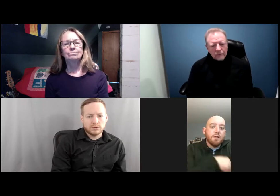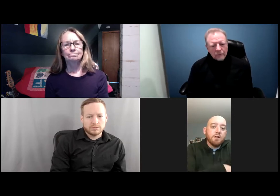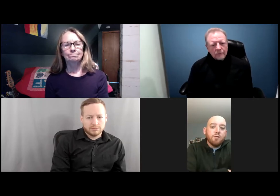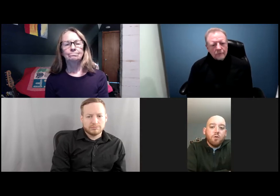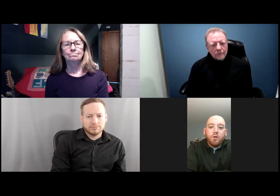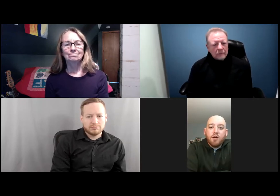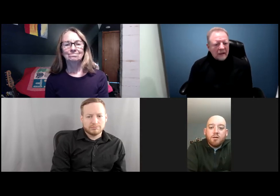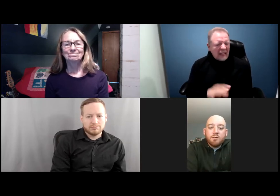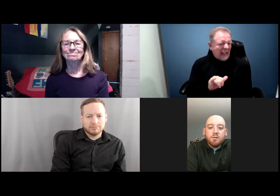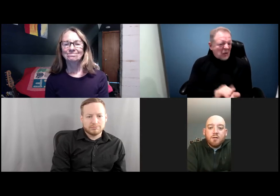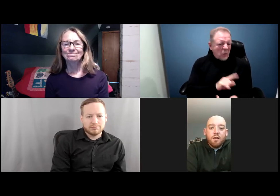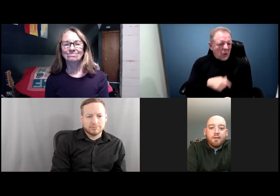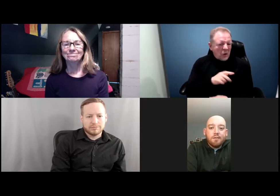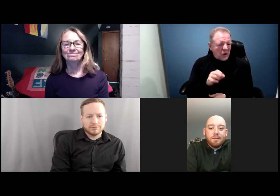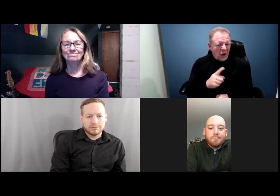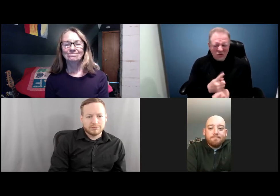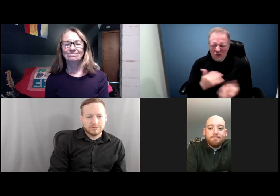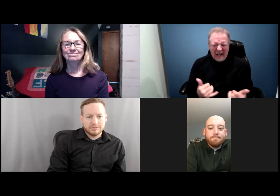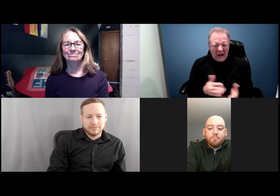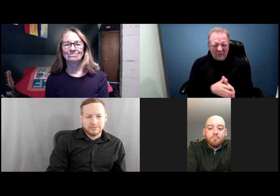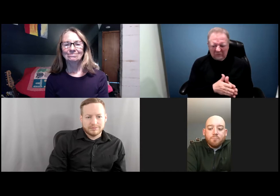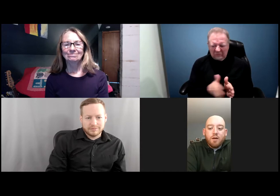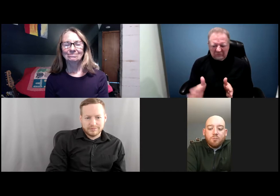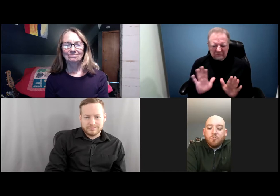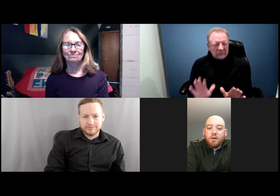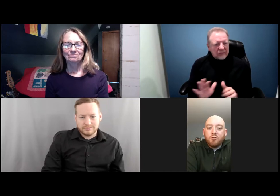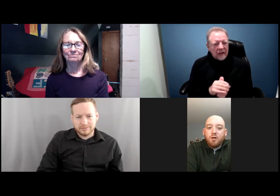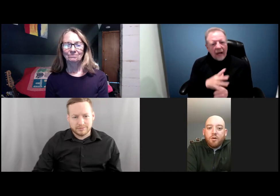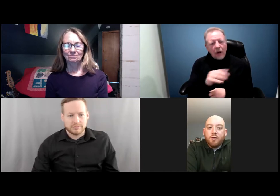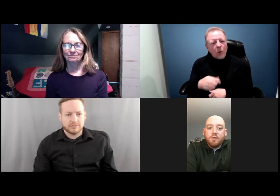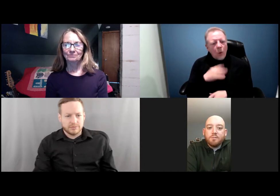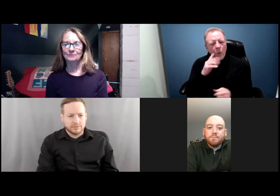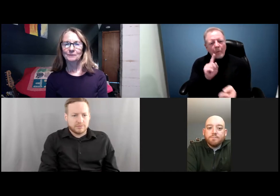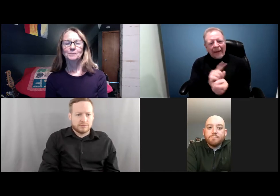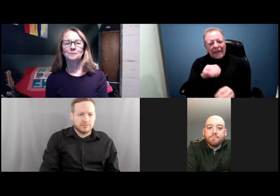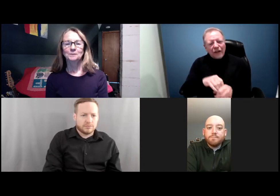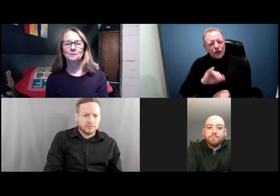And that's kind of where we are. And yeah, we'll meet in January.